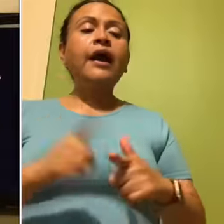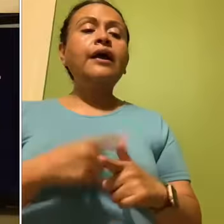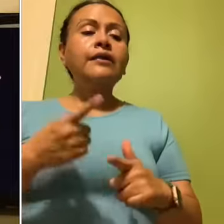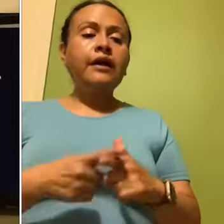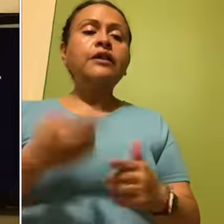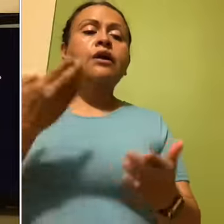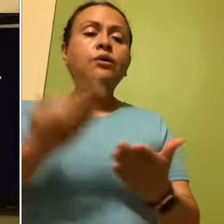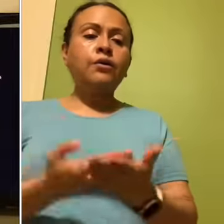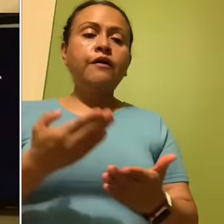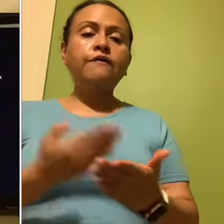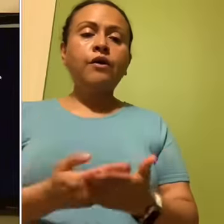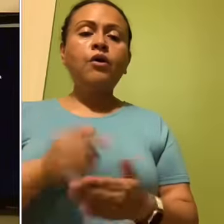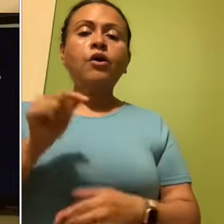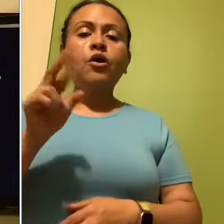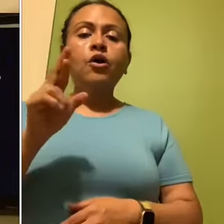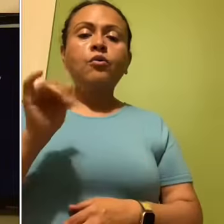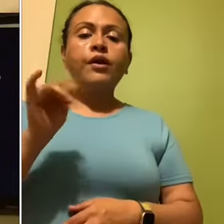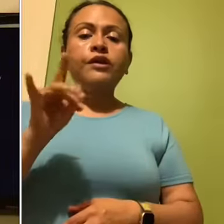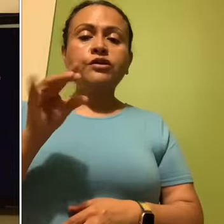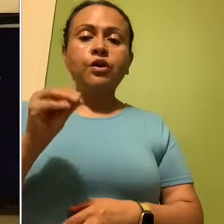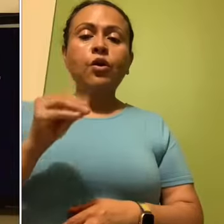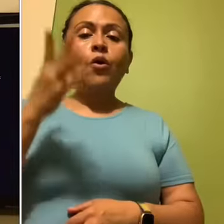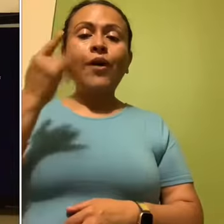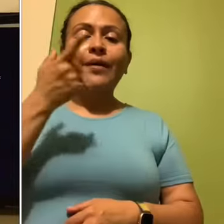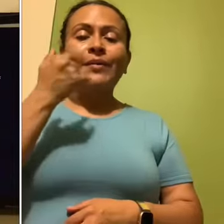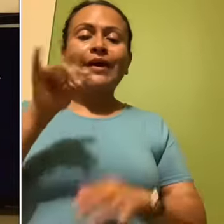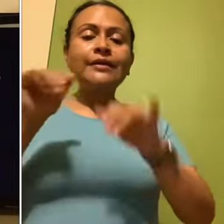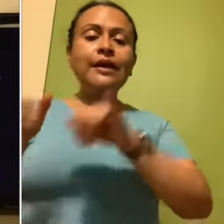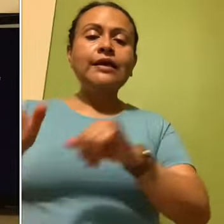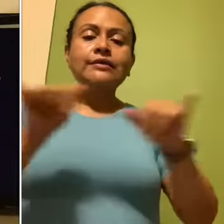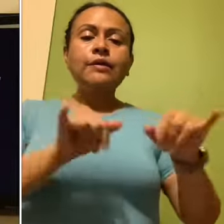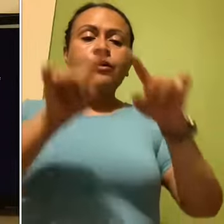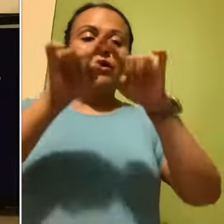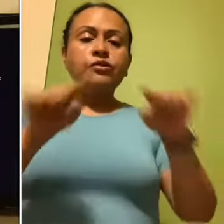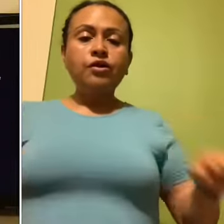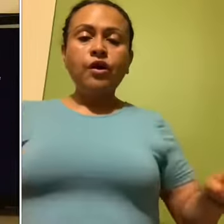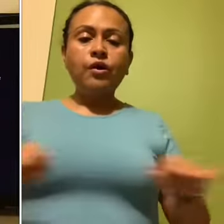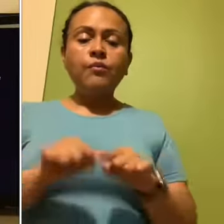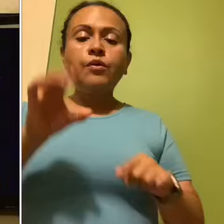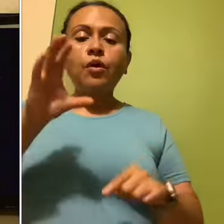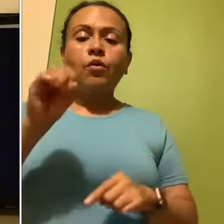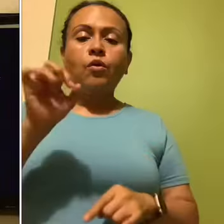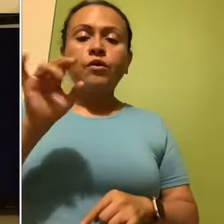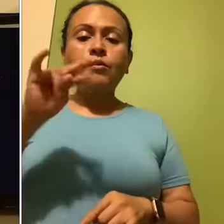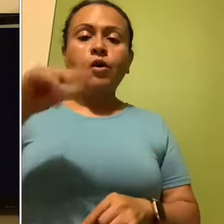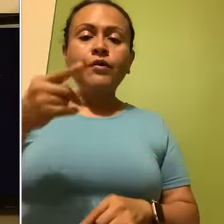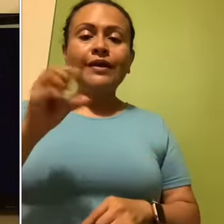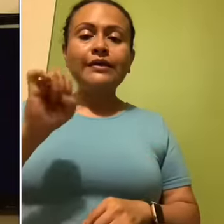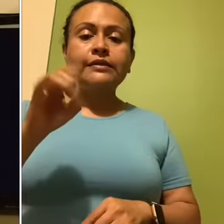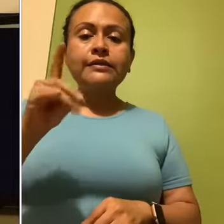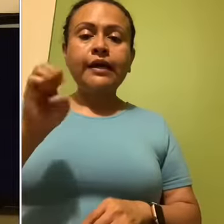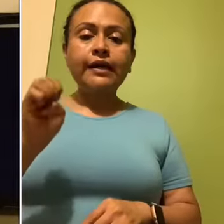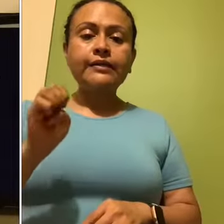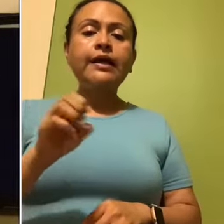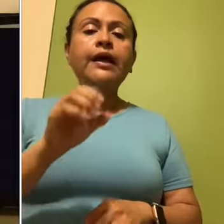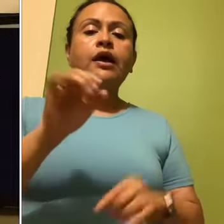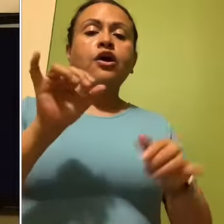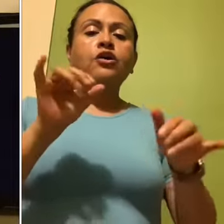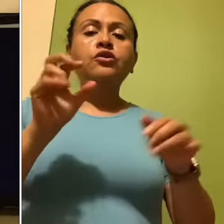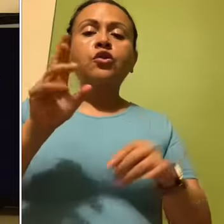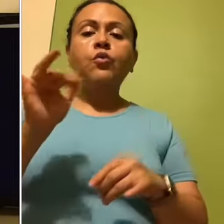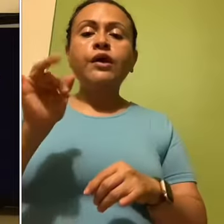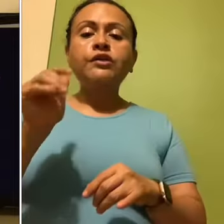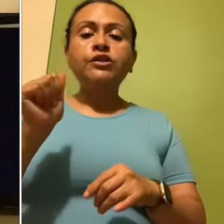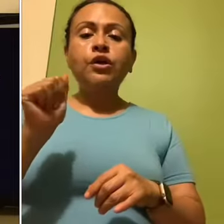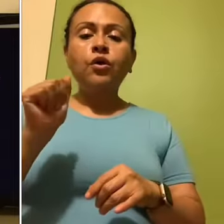has length D, we know for a fact that the ratio, because these are similar triangles, the ratio between corresponding sides, the ratio of A to